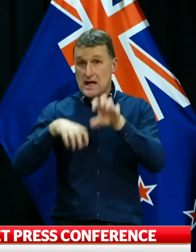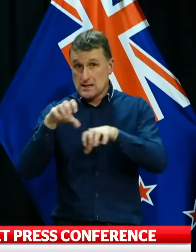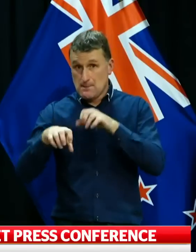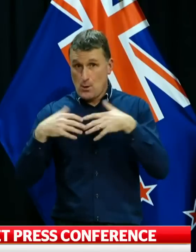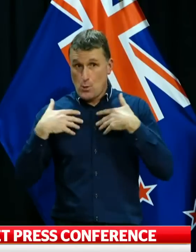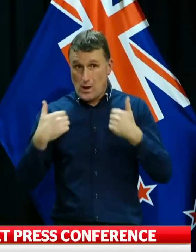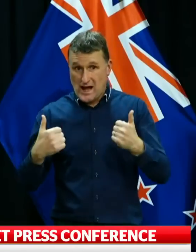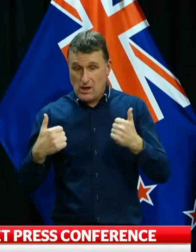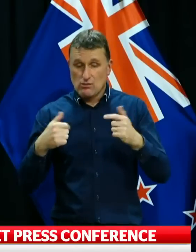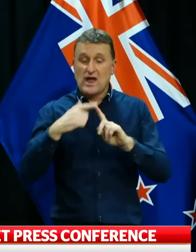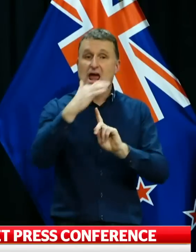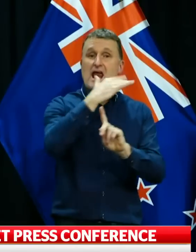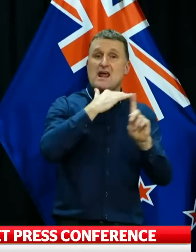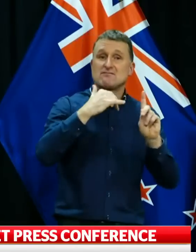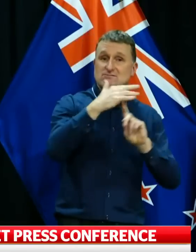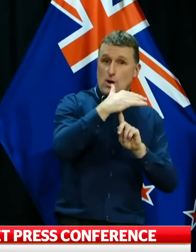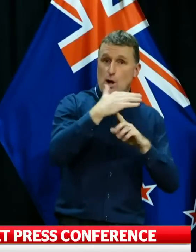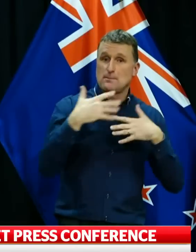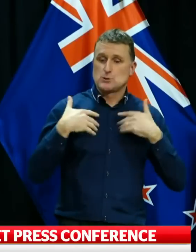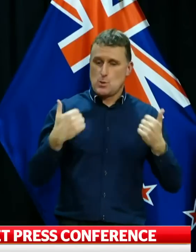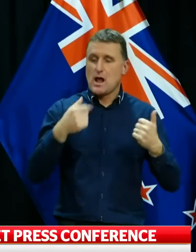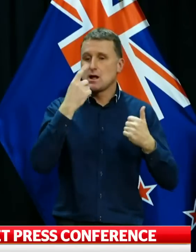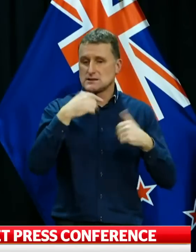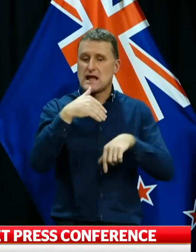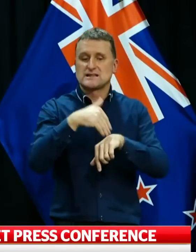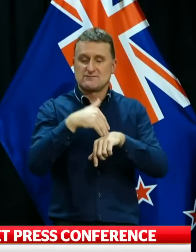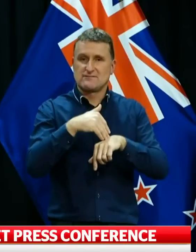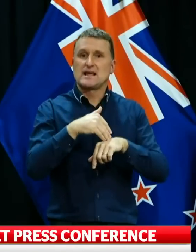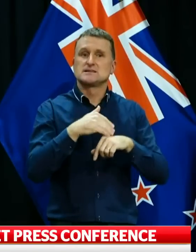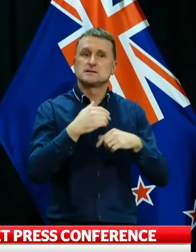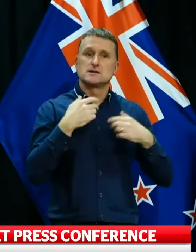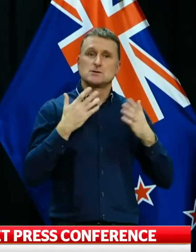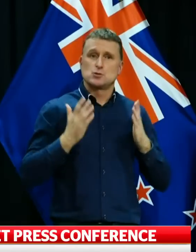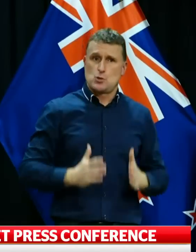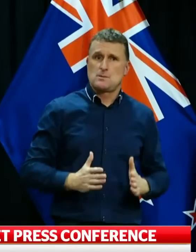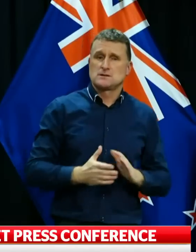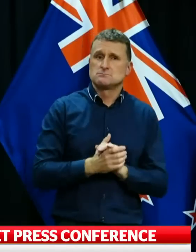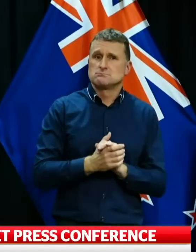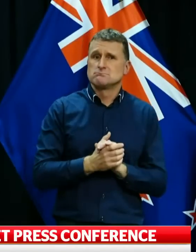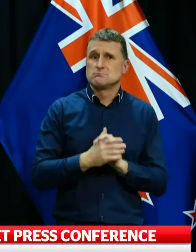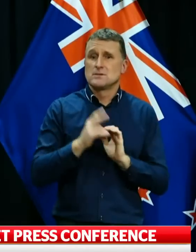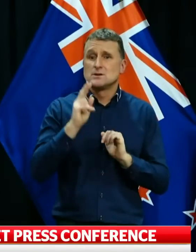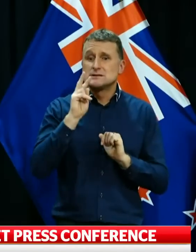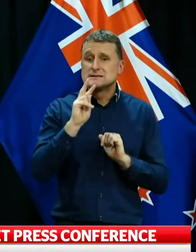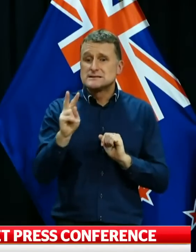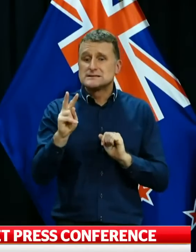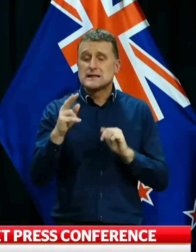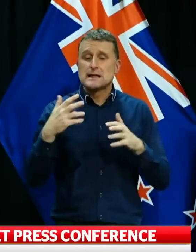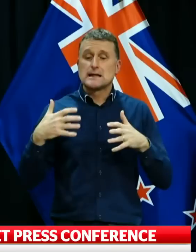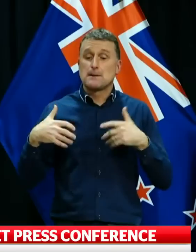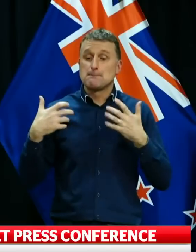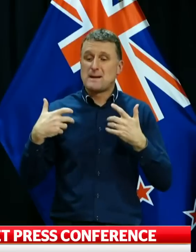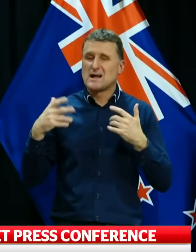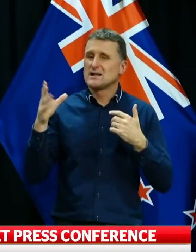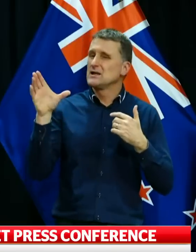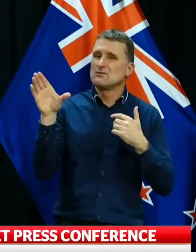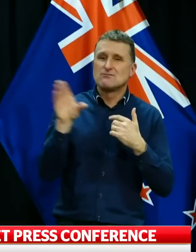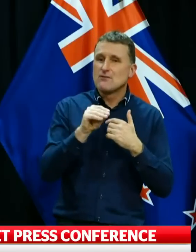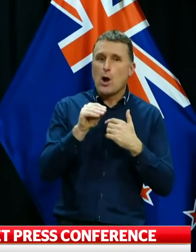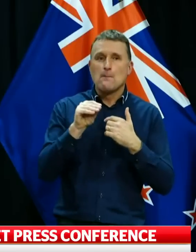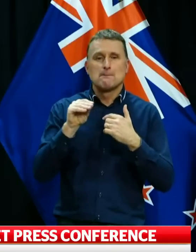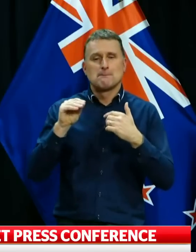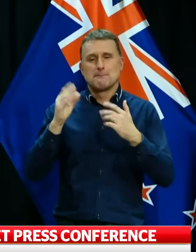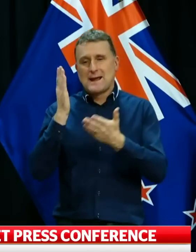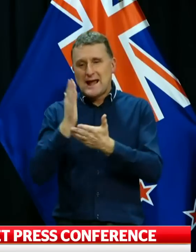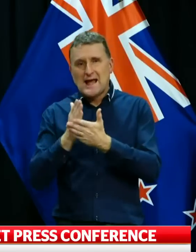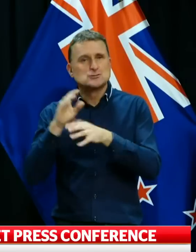very connected to human health. So what you see with monkeypox, which is not in fact necessarily from monkeys, but